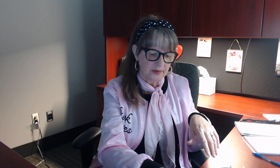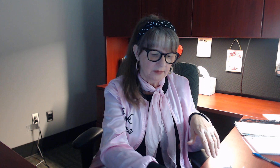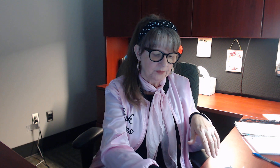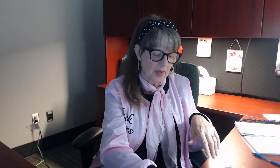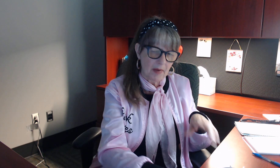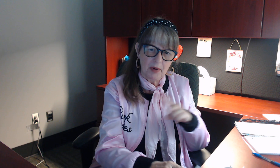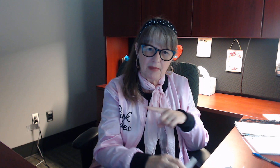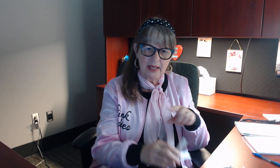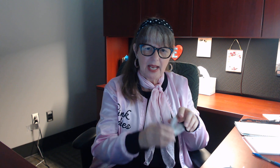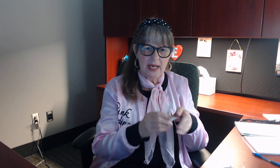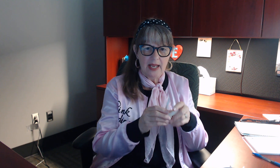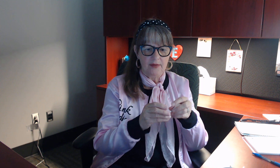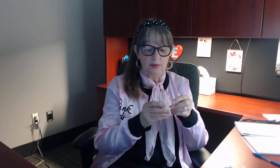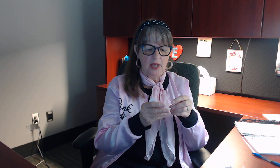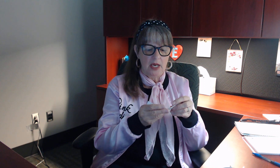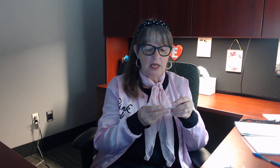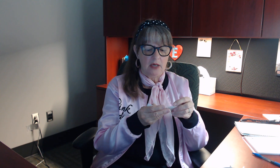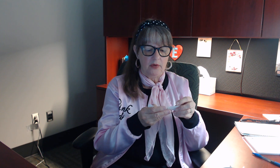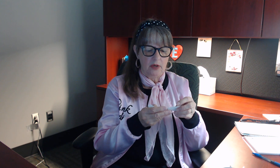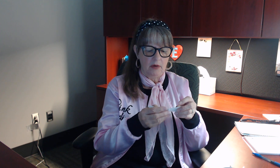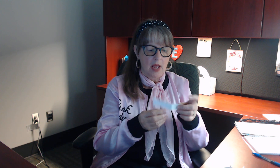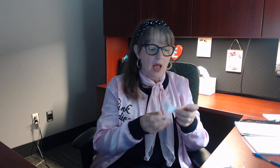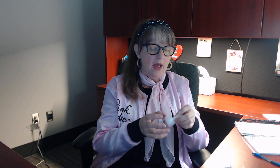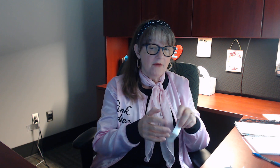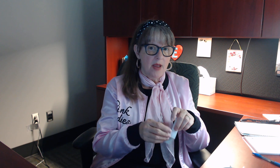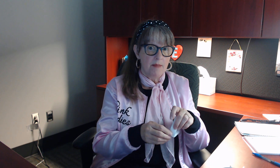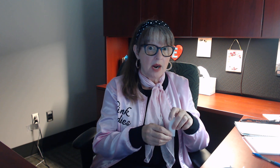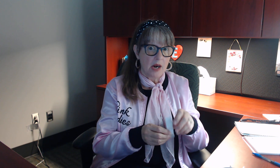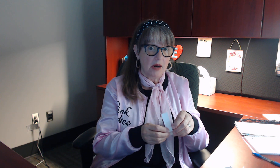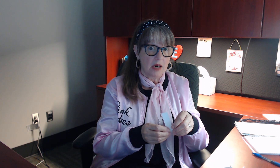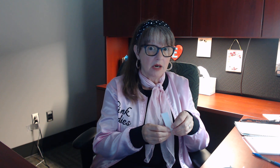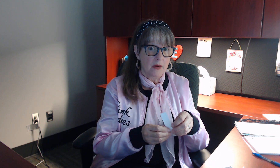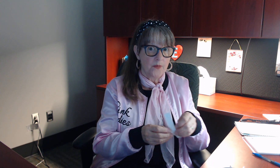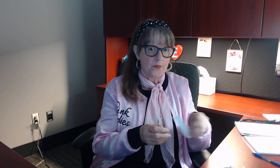I'm going to bring my candy. I have some candy over here. A vampire.